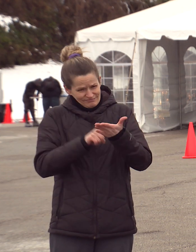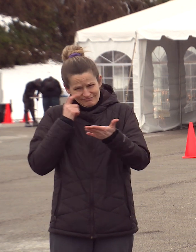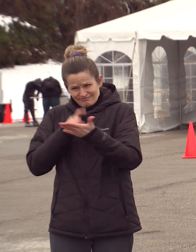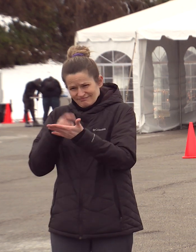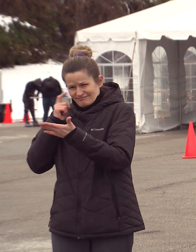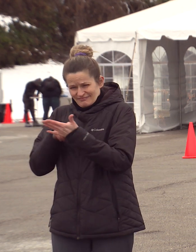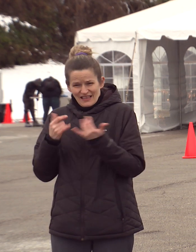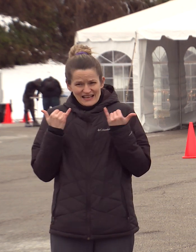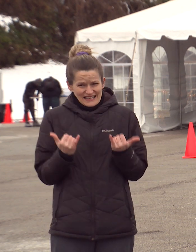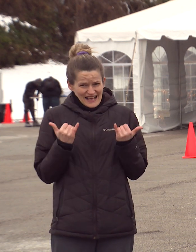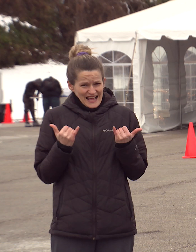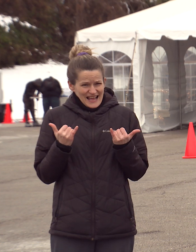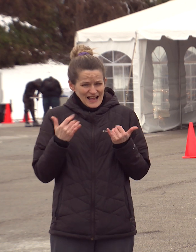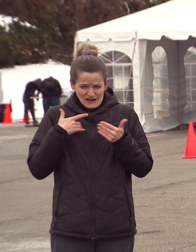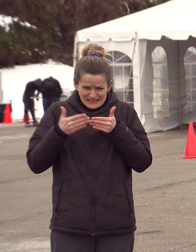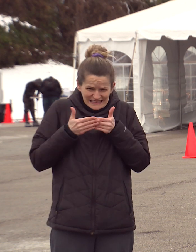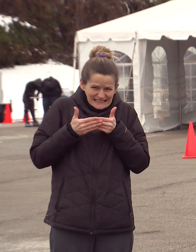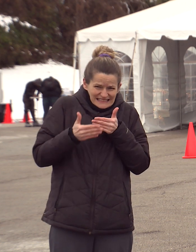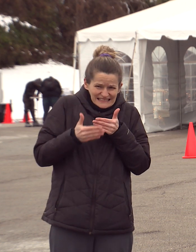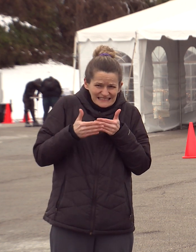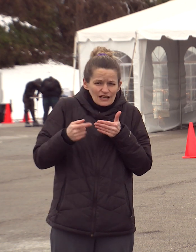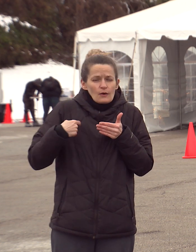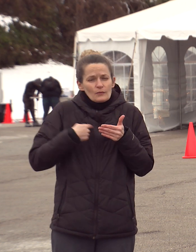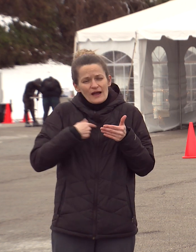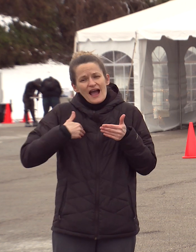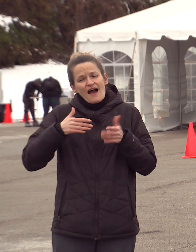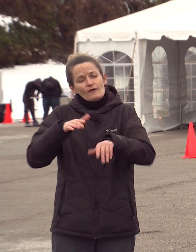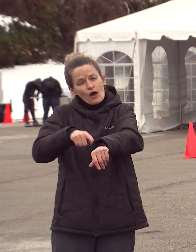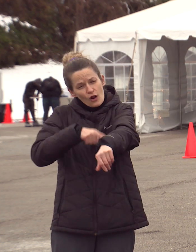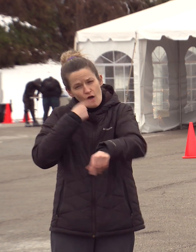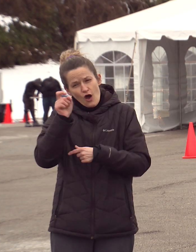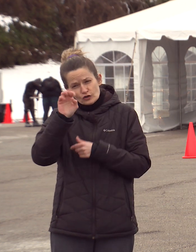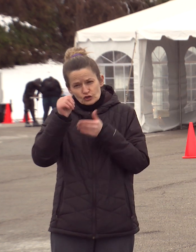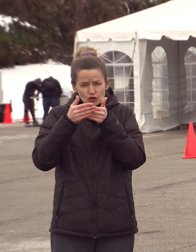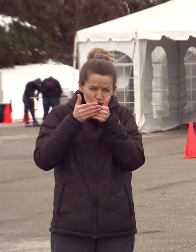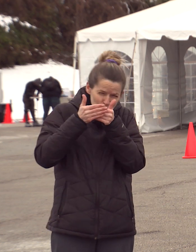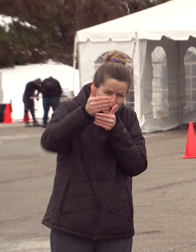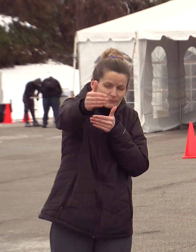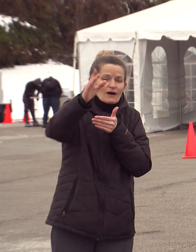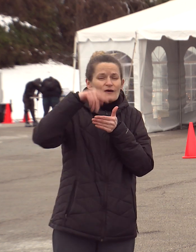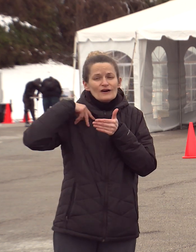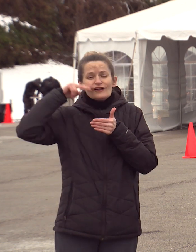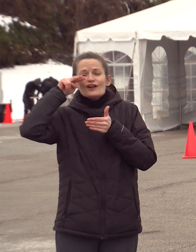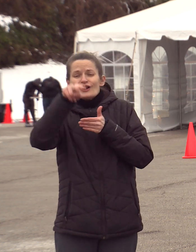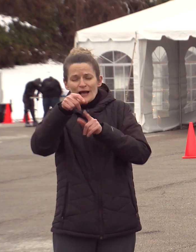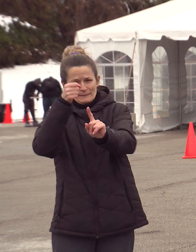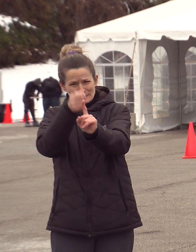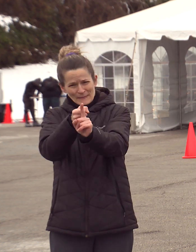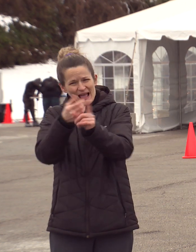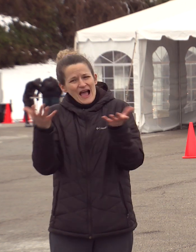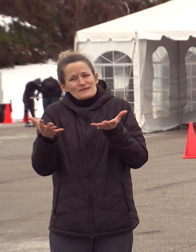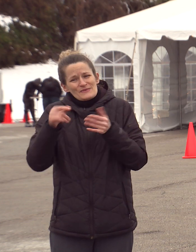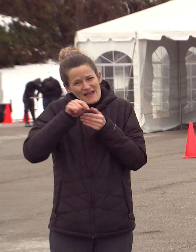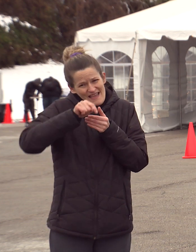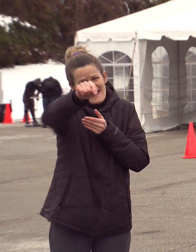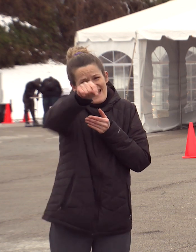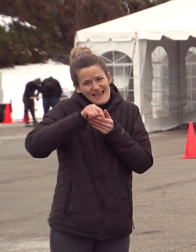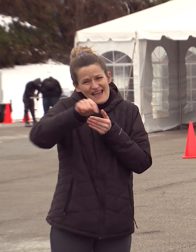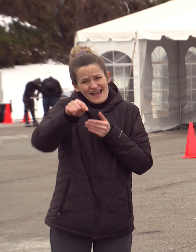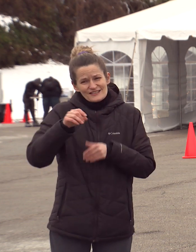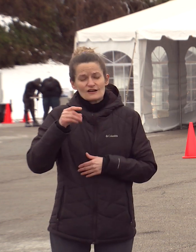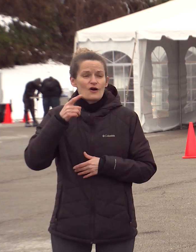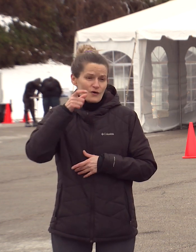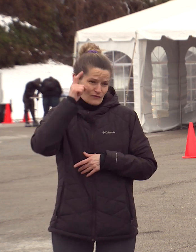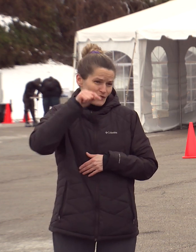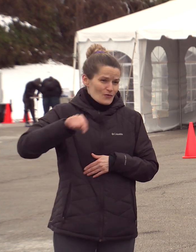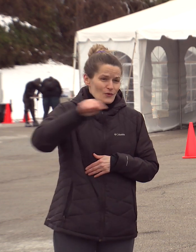learning will have long-term impacts and consequences for our students, especially those who are black and brown. And while I support